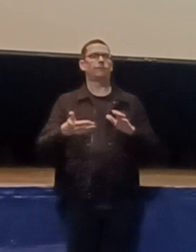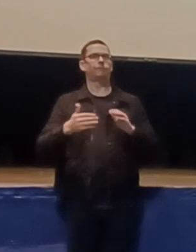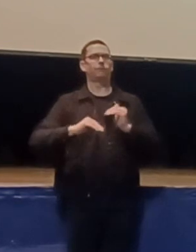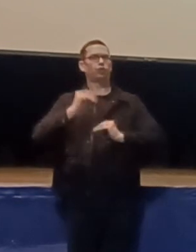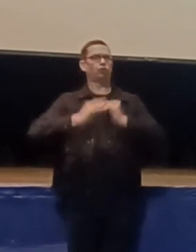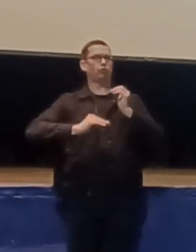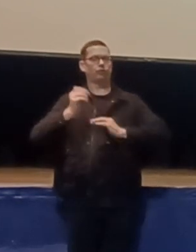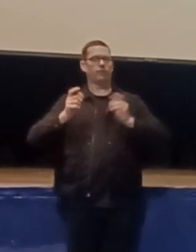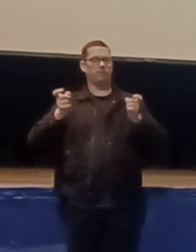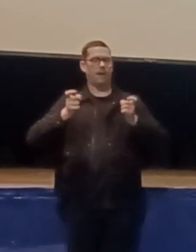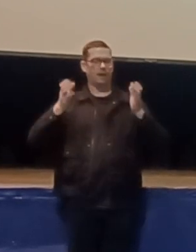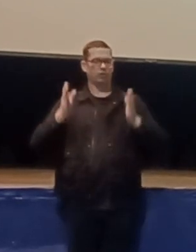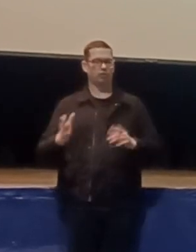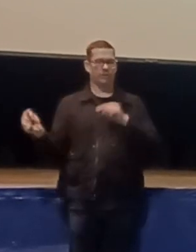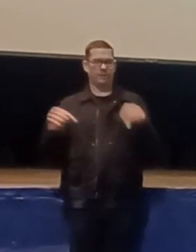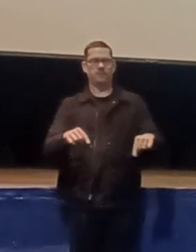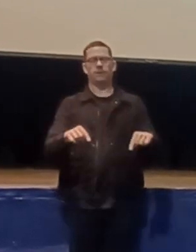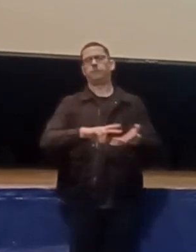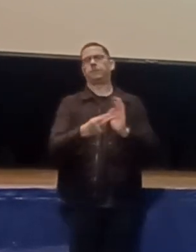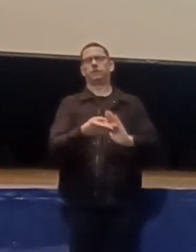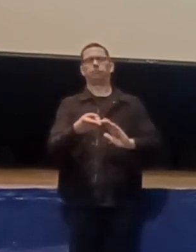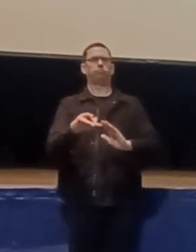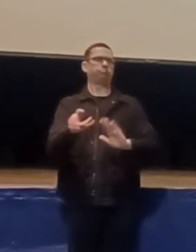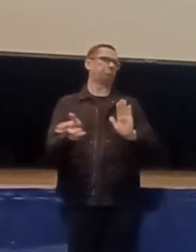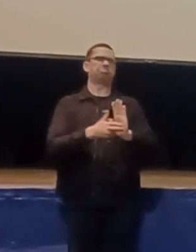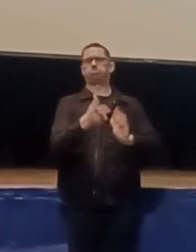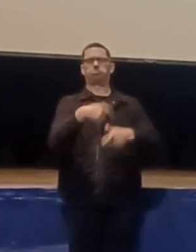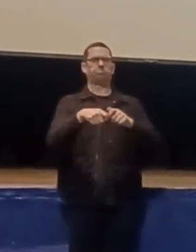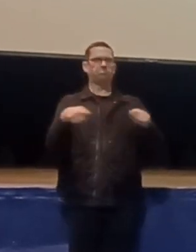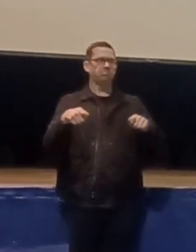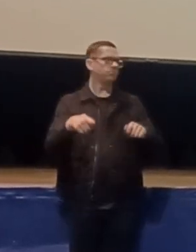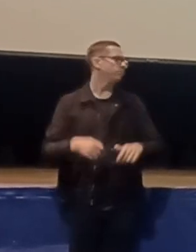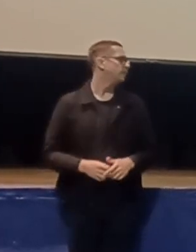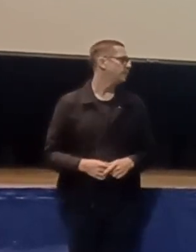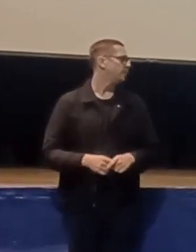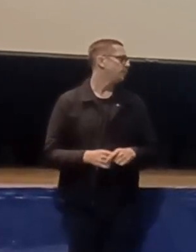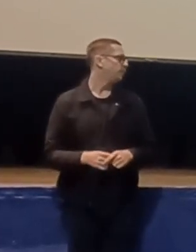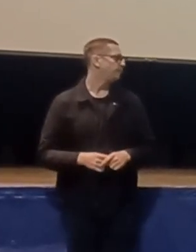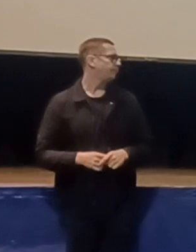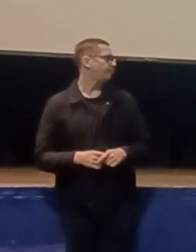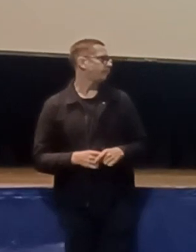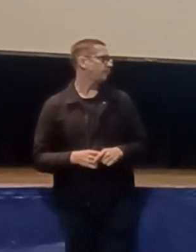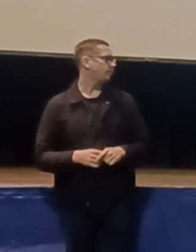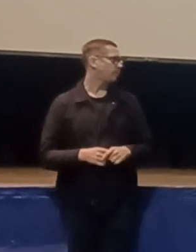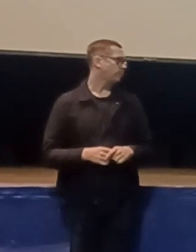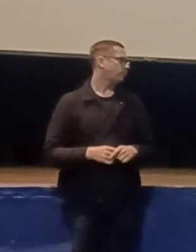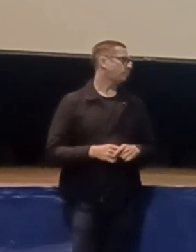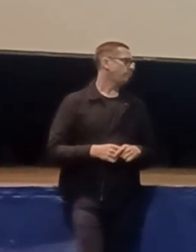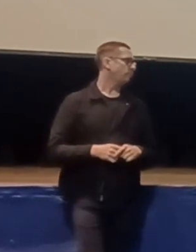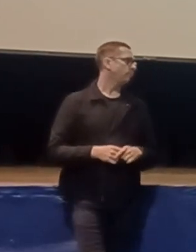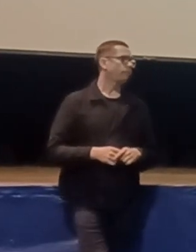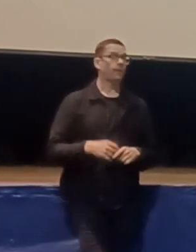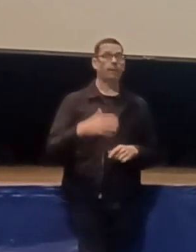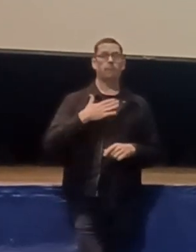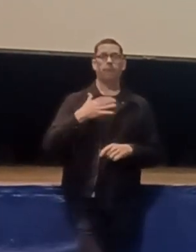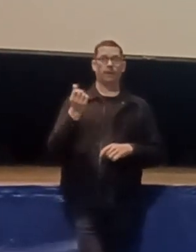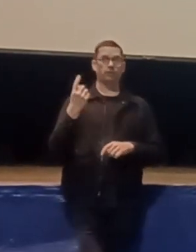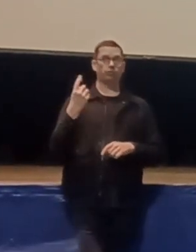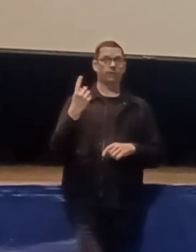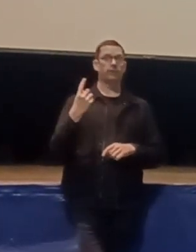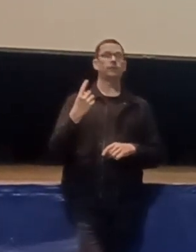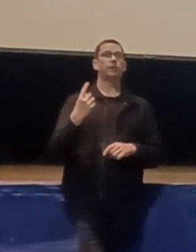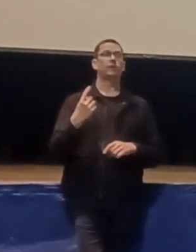in, it's probably a done deal. Well, from my understanding, when we bring on the construction manager, and I'd love